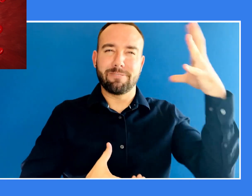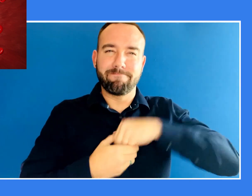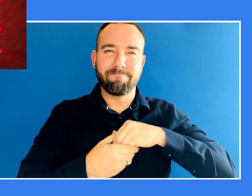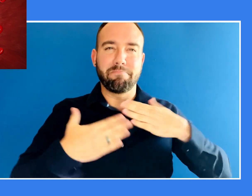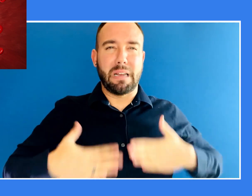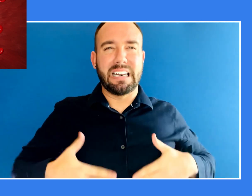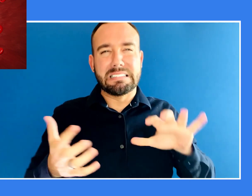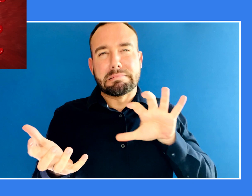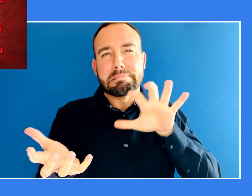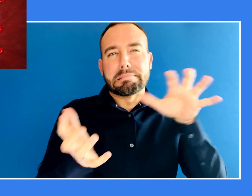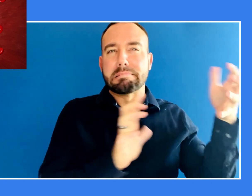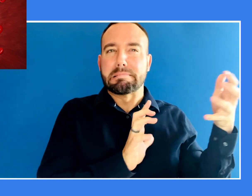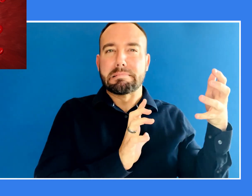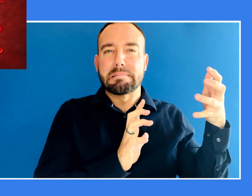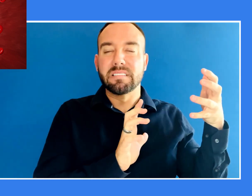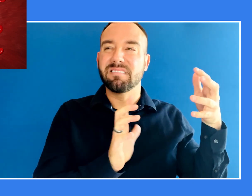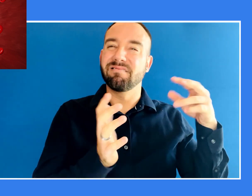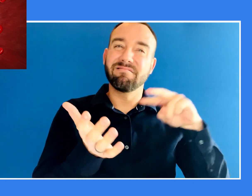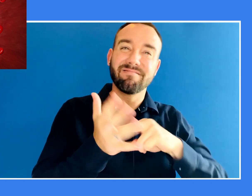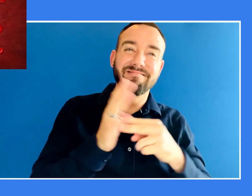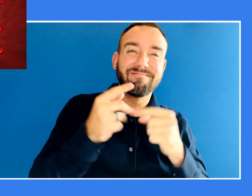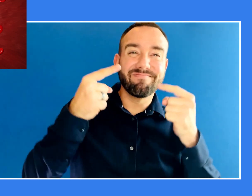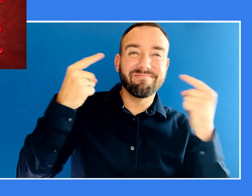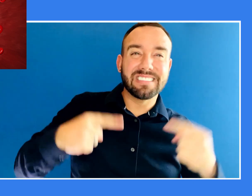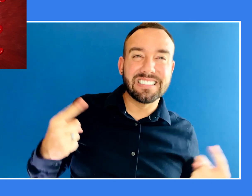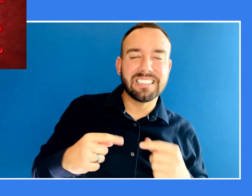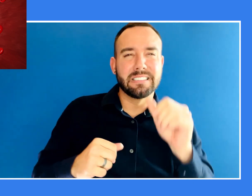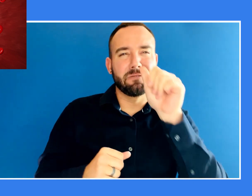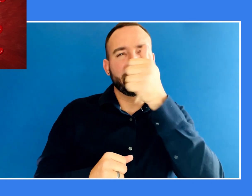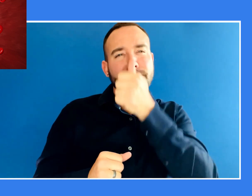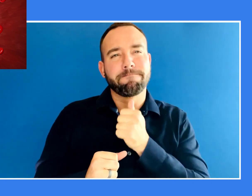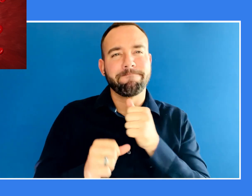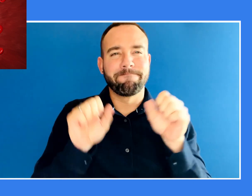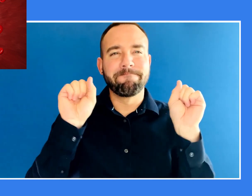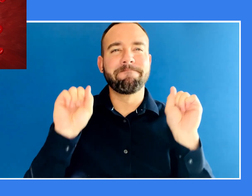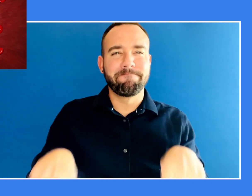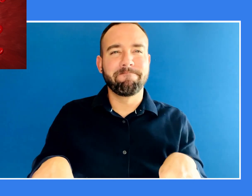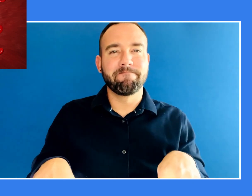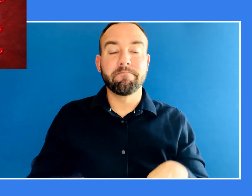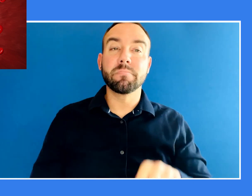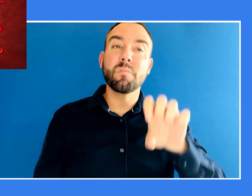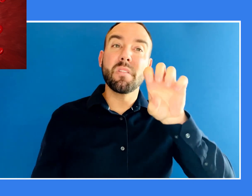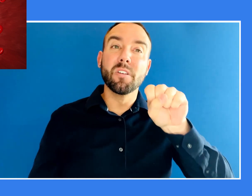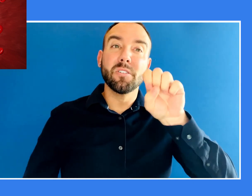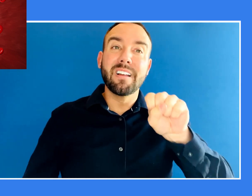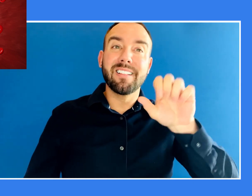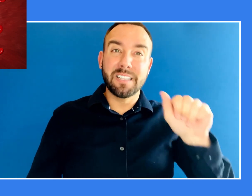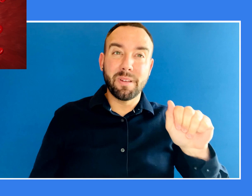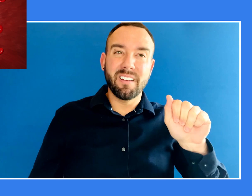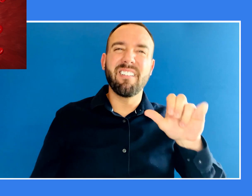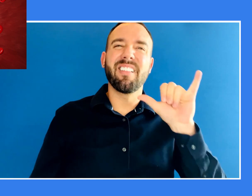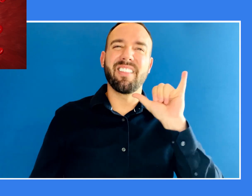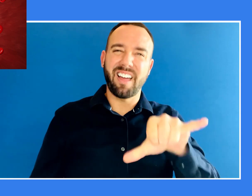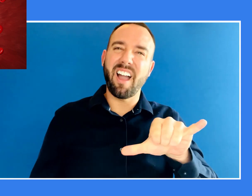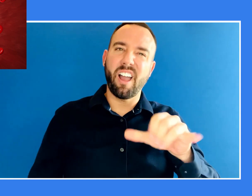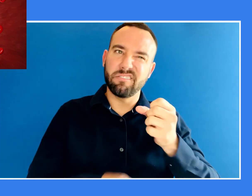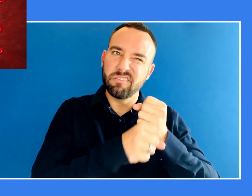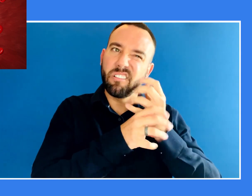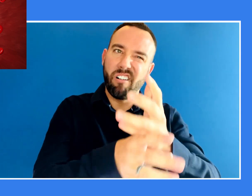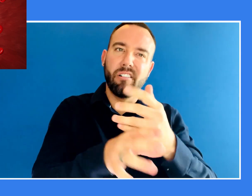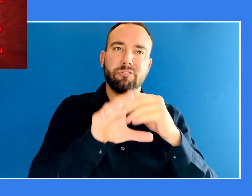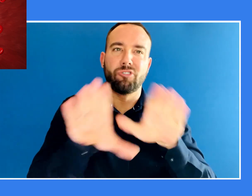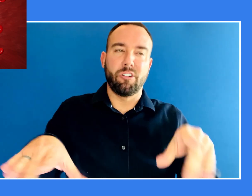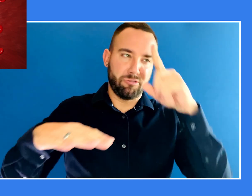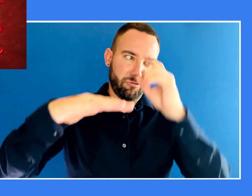These complications cause unnecessary pain and suffering. Sickle Cell Anemia is a common cause of childhood